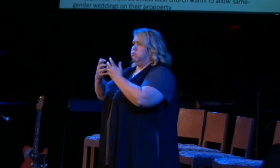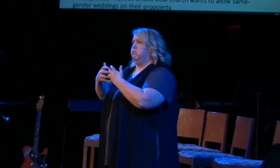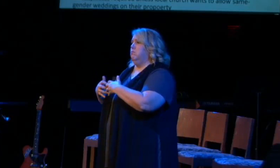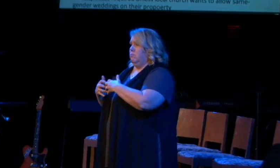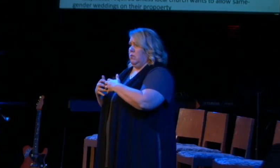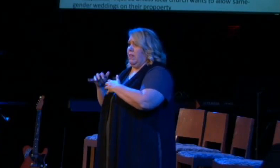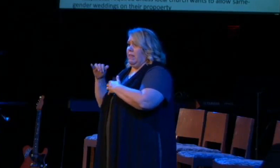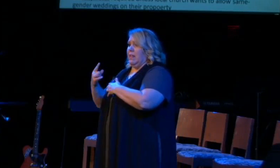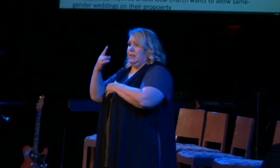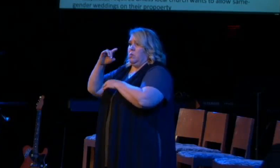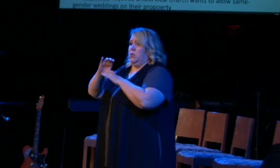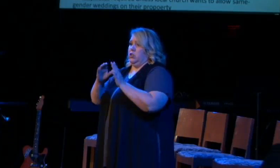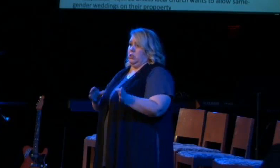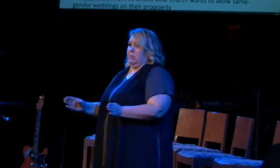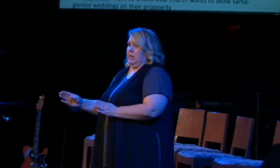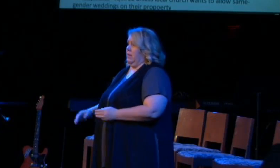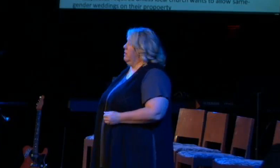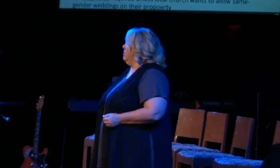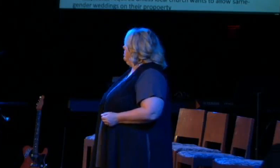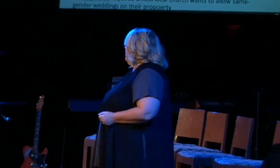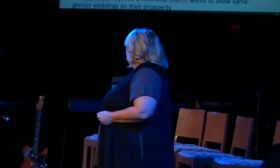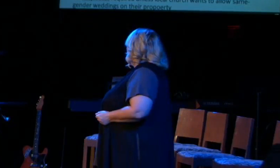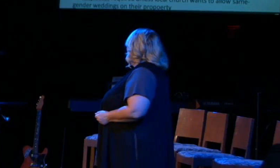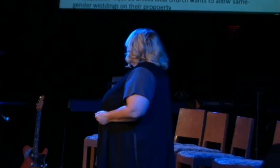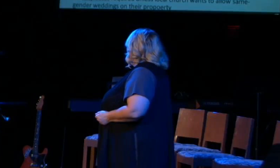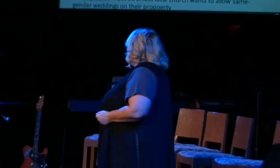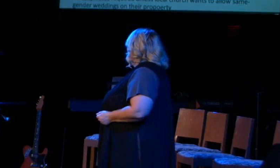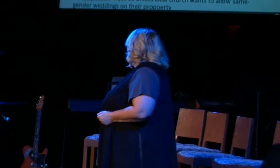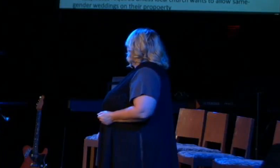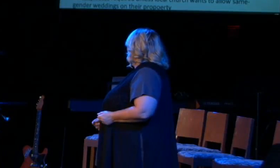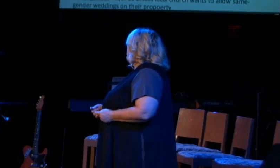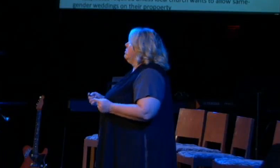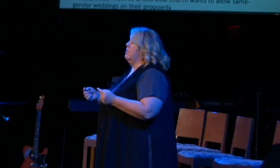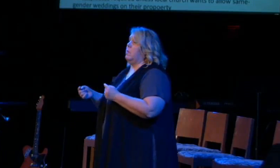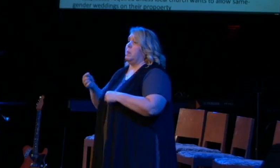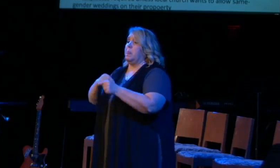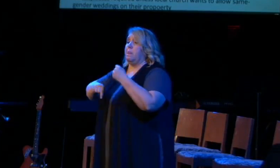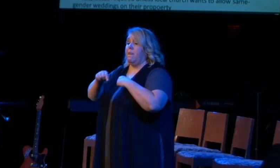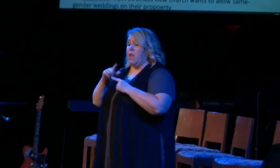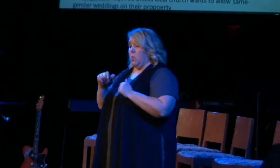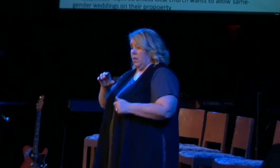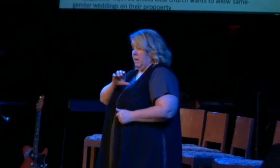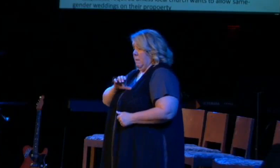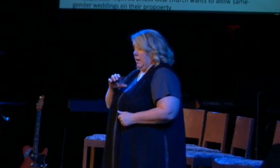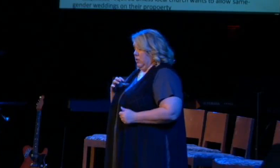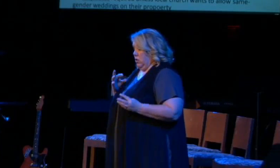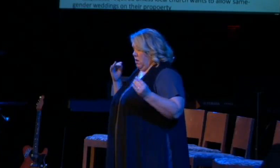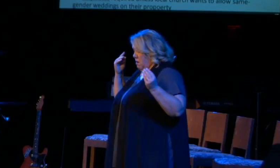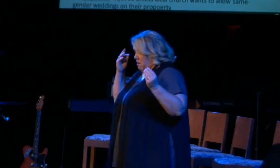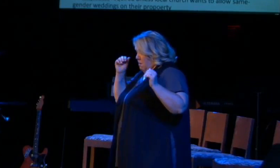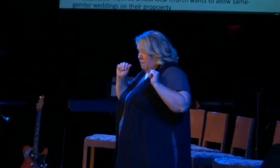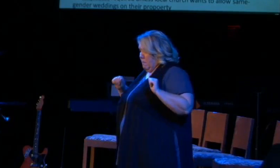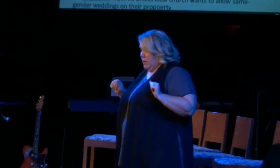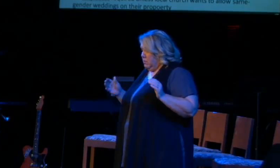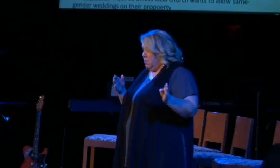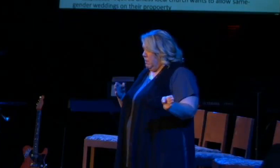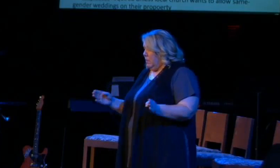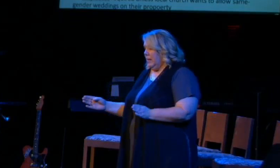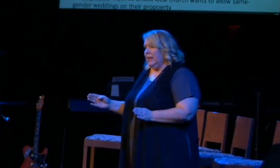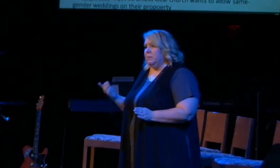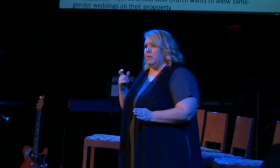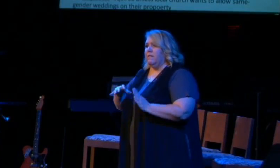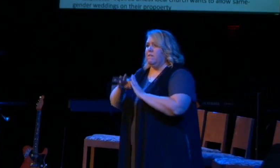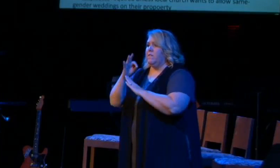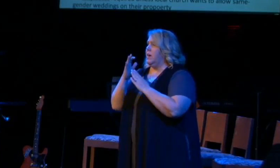church plan. And let me kind of back up and just say, when the commission worked on possible plans, we needed to not just find a way we